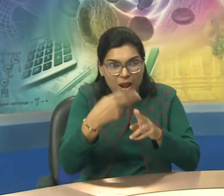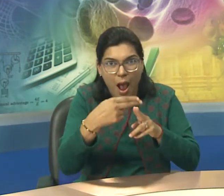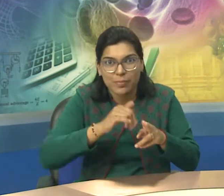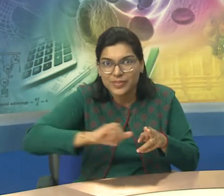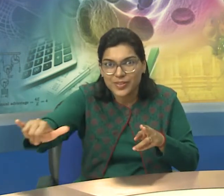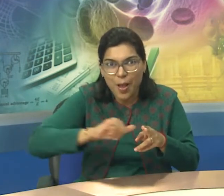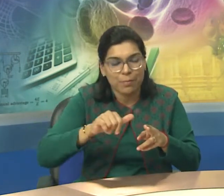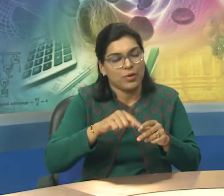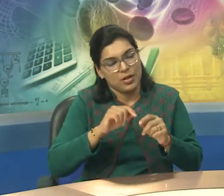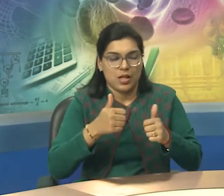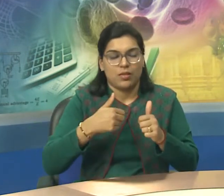BPO help